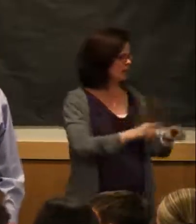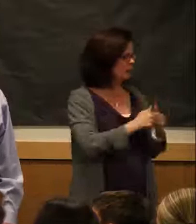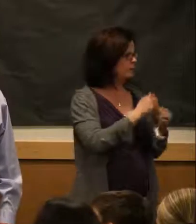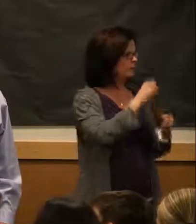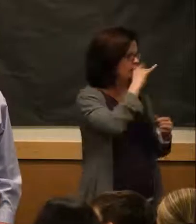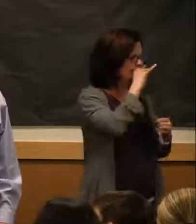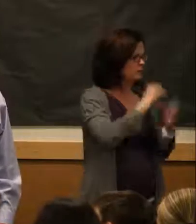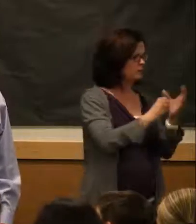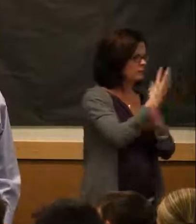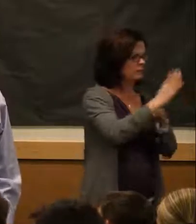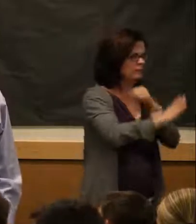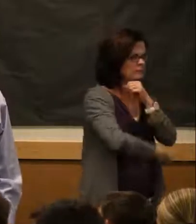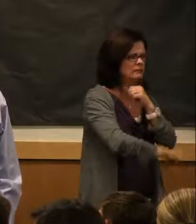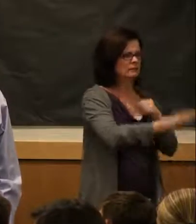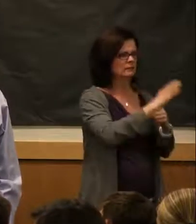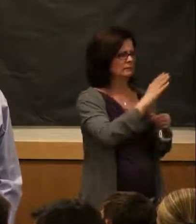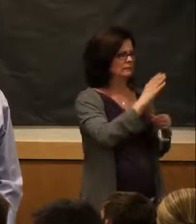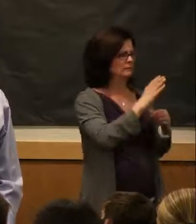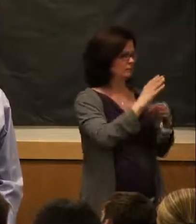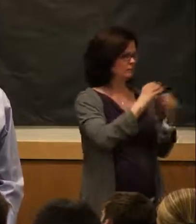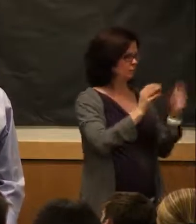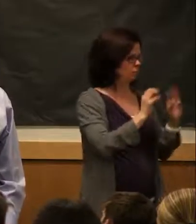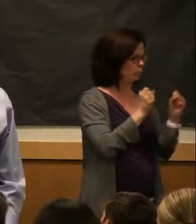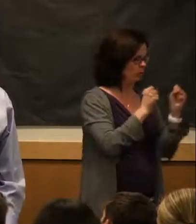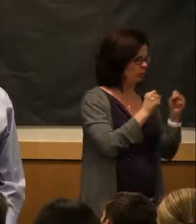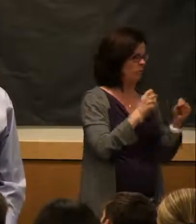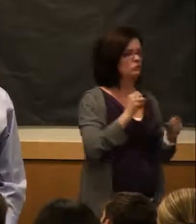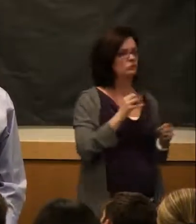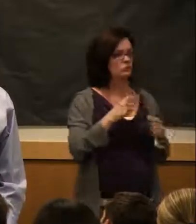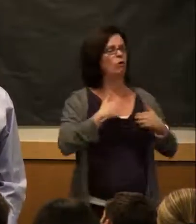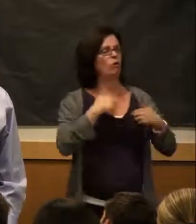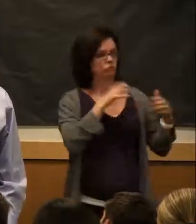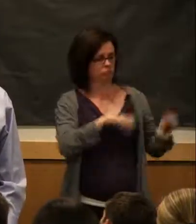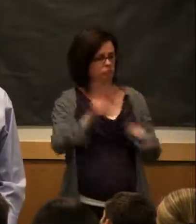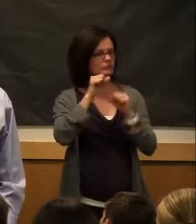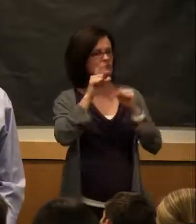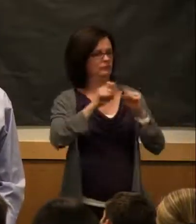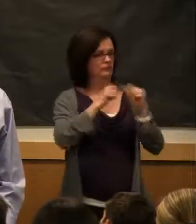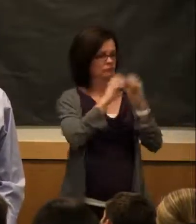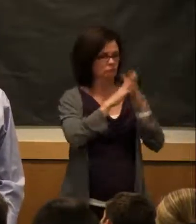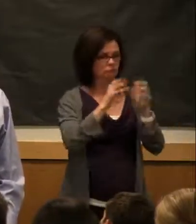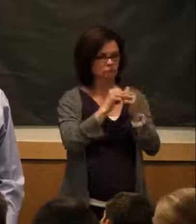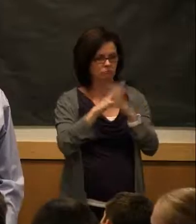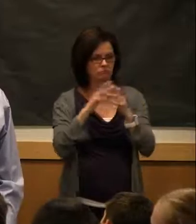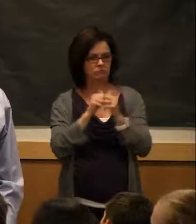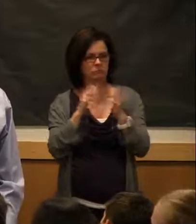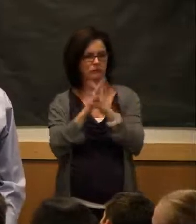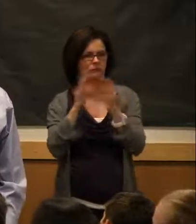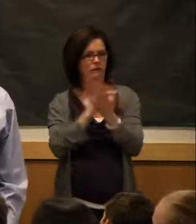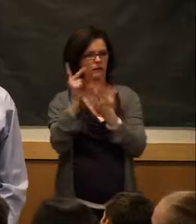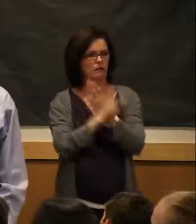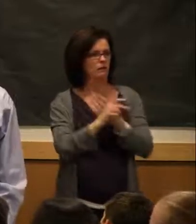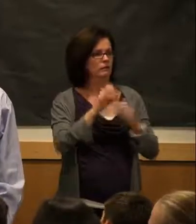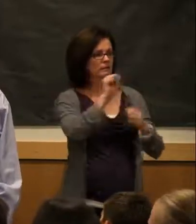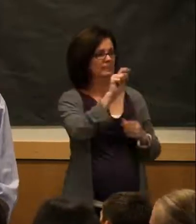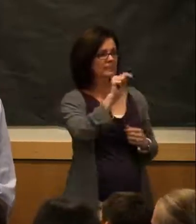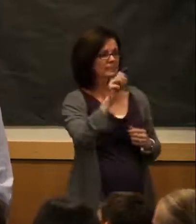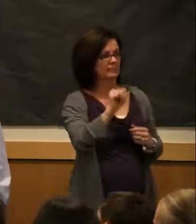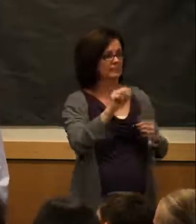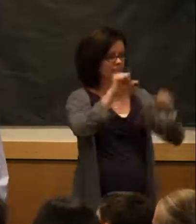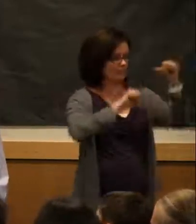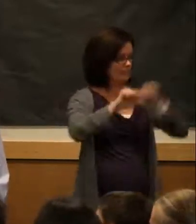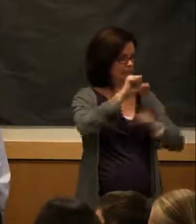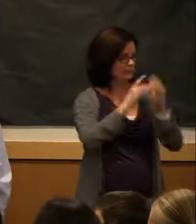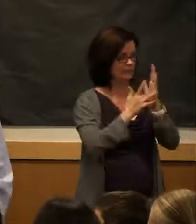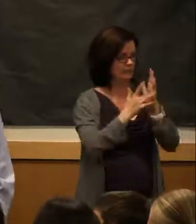So I was able to work to build programs. So we're, you know, STEM, science, technology, engineering,